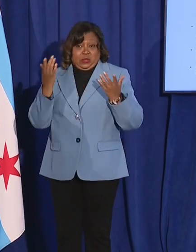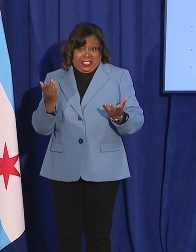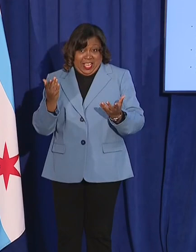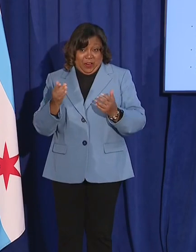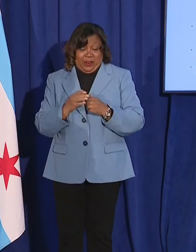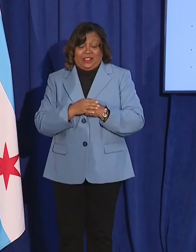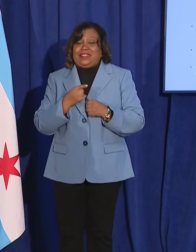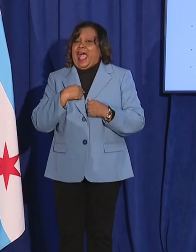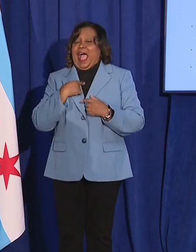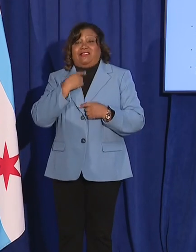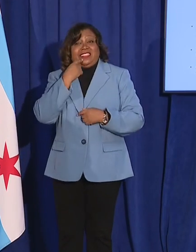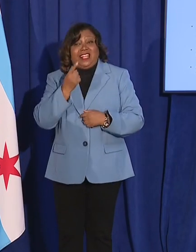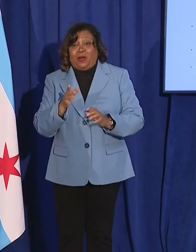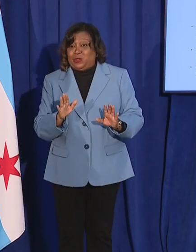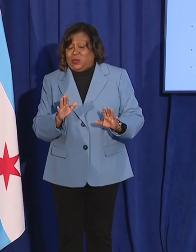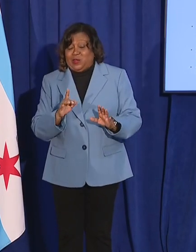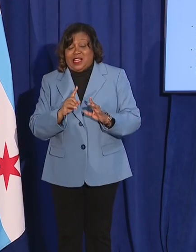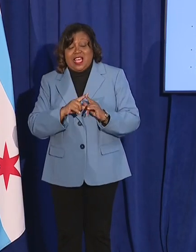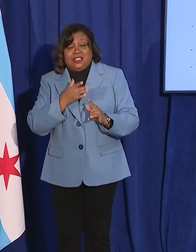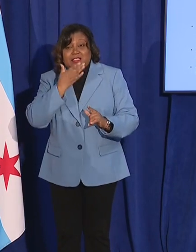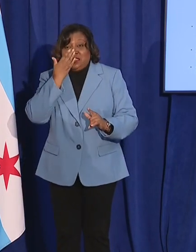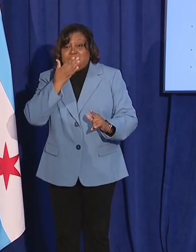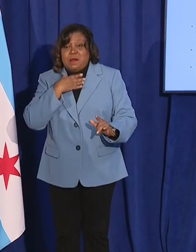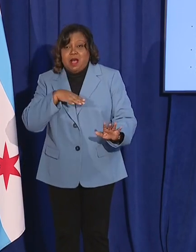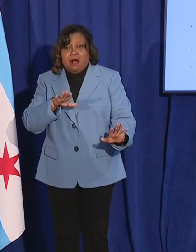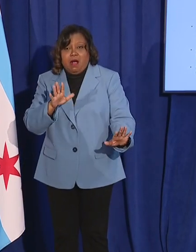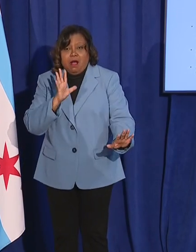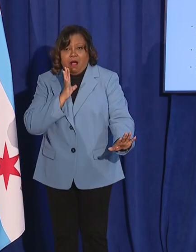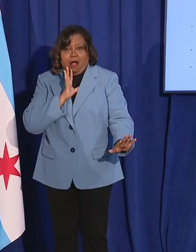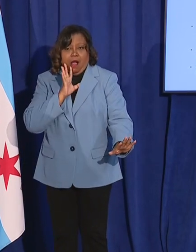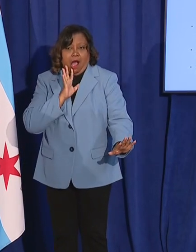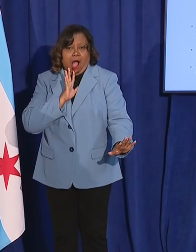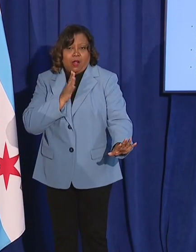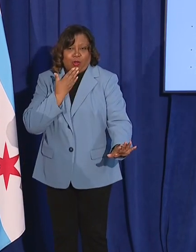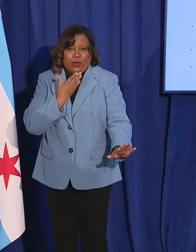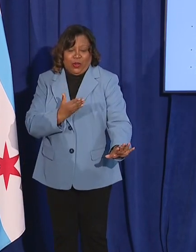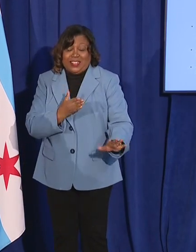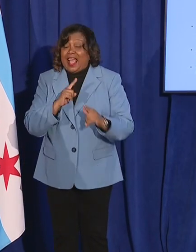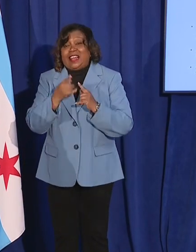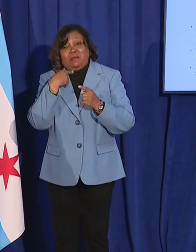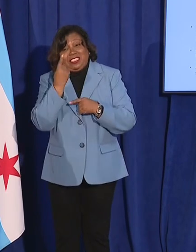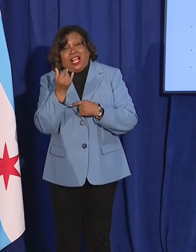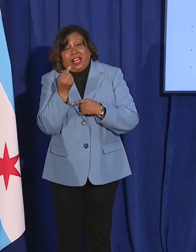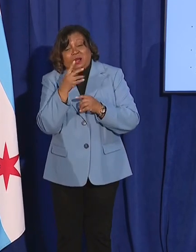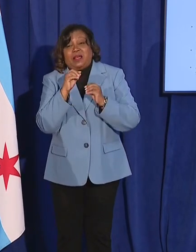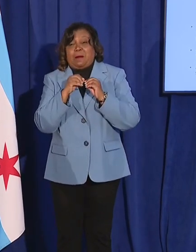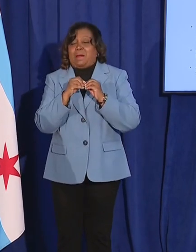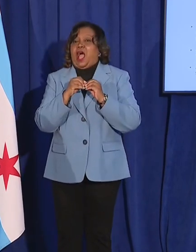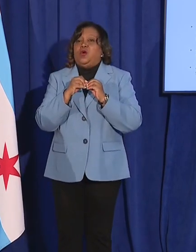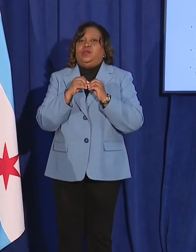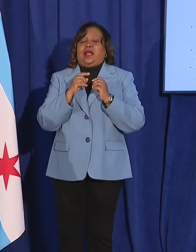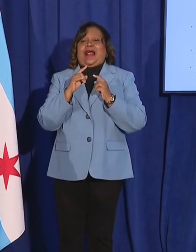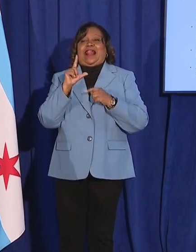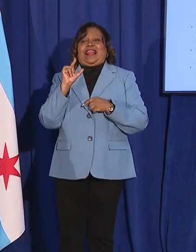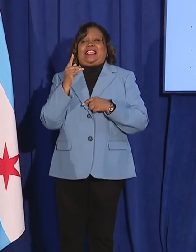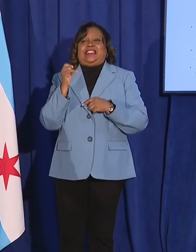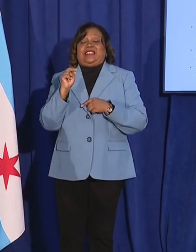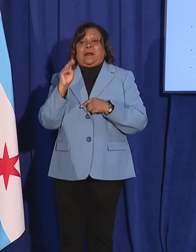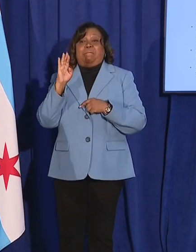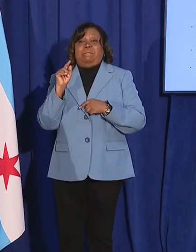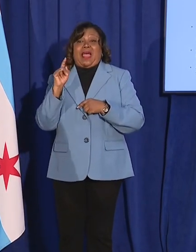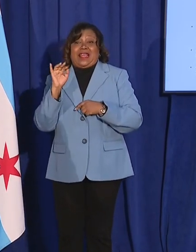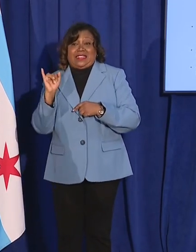here. I got to tell you, it smells absolutely delicious. And let me just tell you a little bit about Lexington